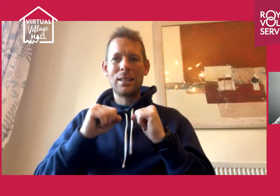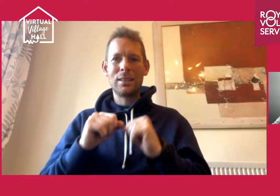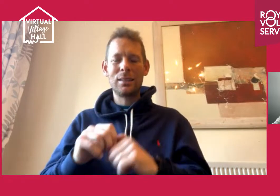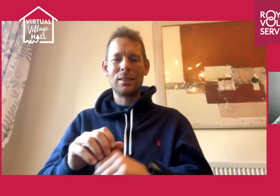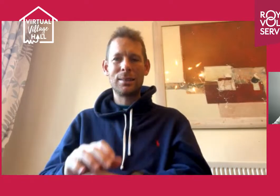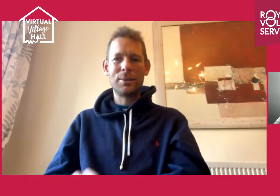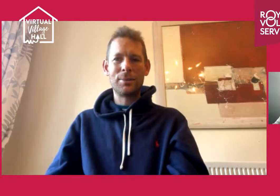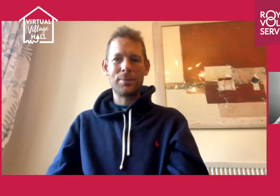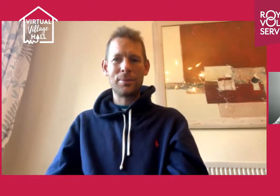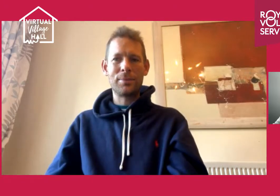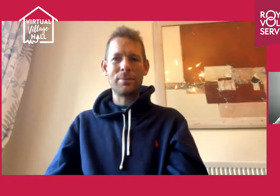And then we have hen,